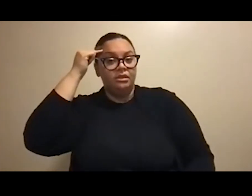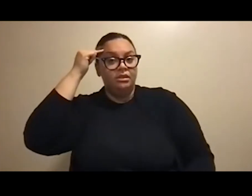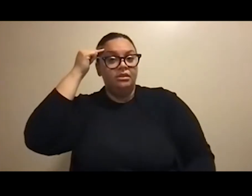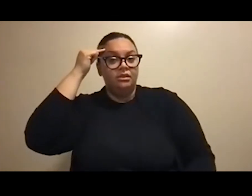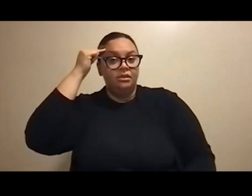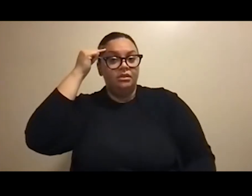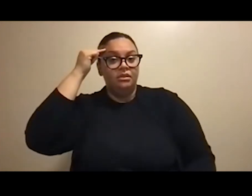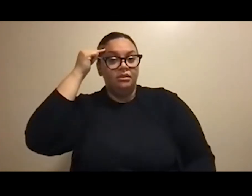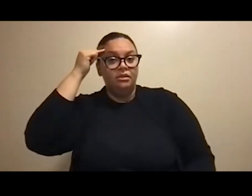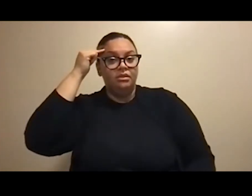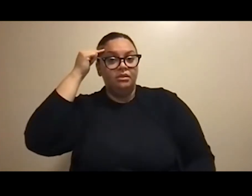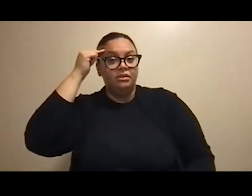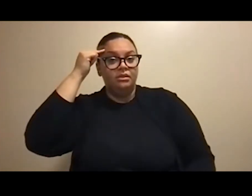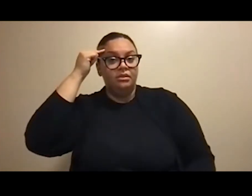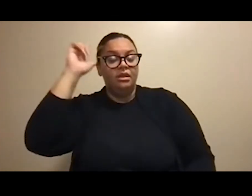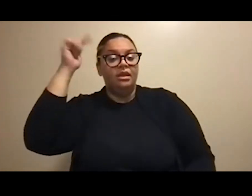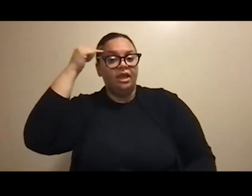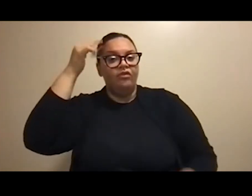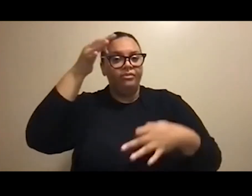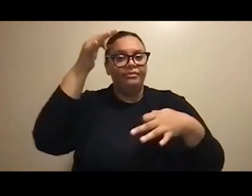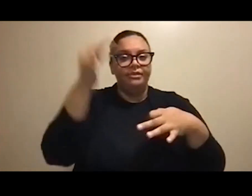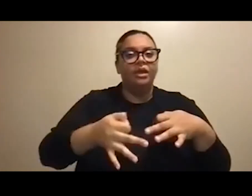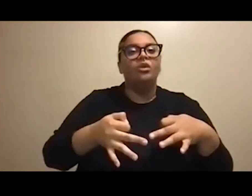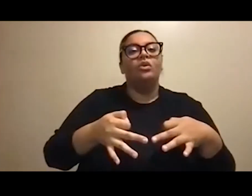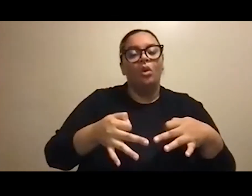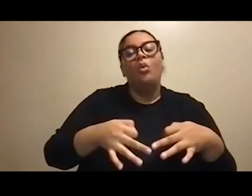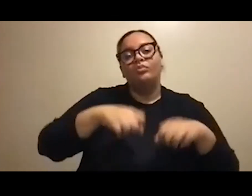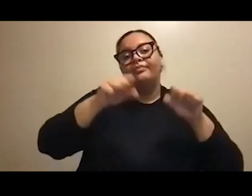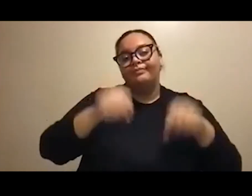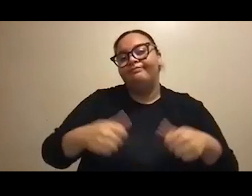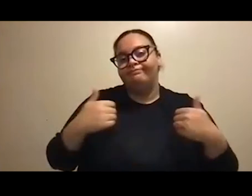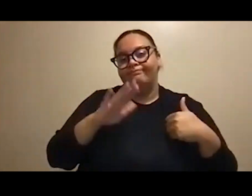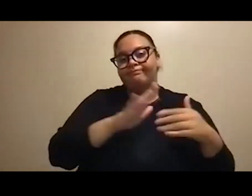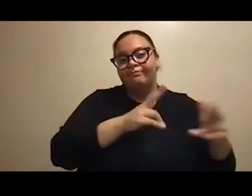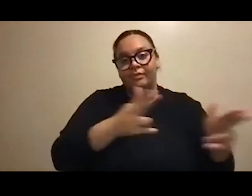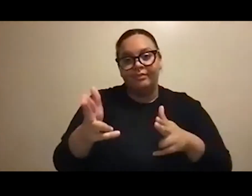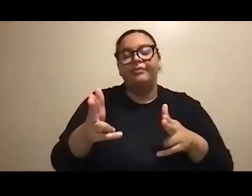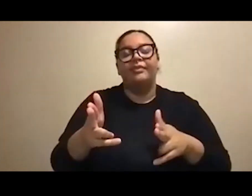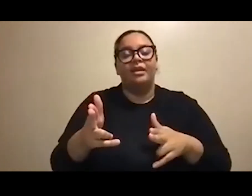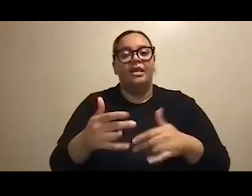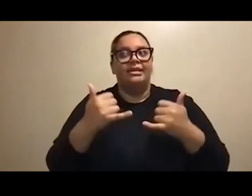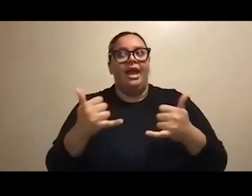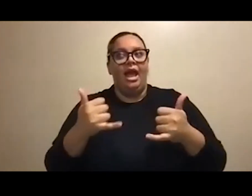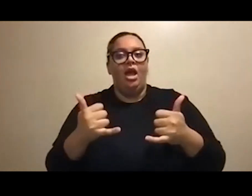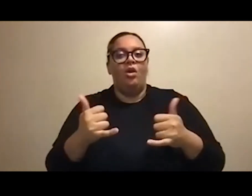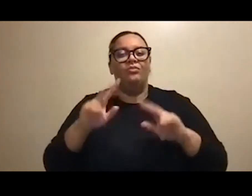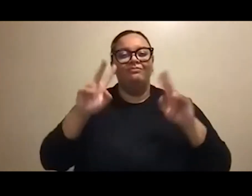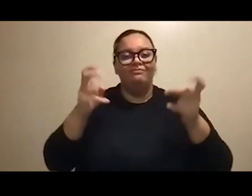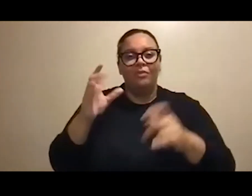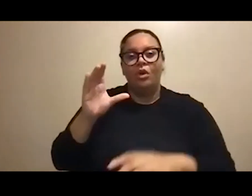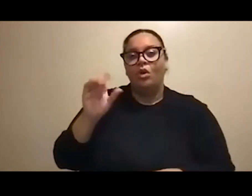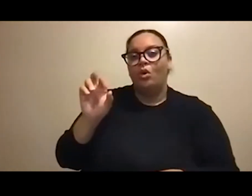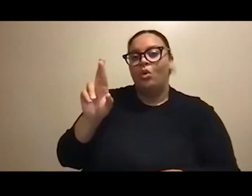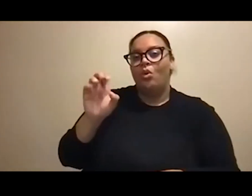governing the use of and keeping of firearms was held to be a collective right. Now, here we make a crucial